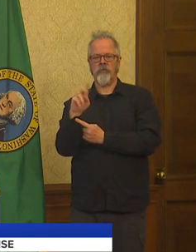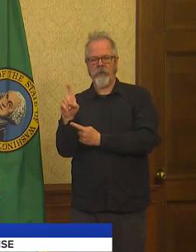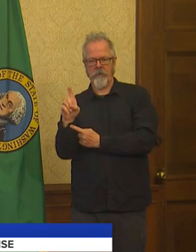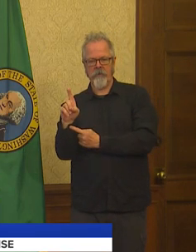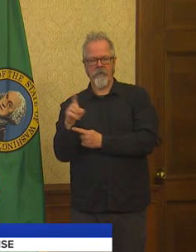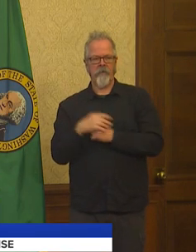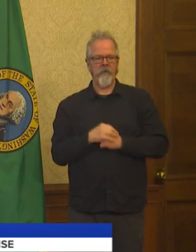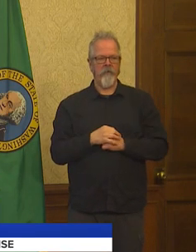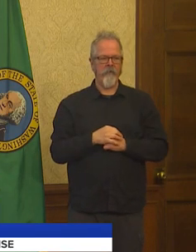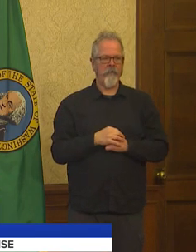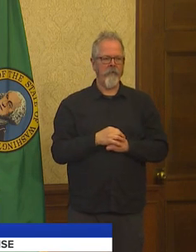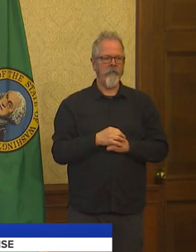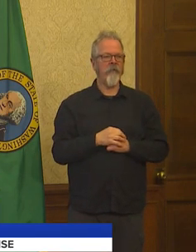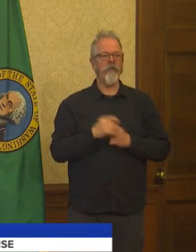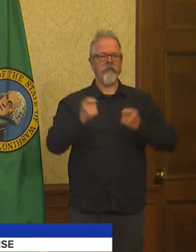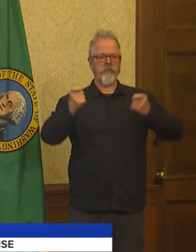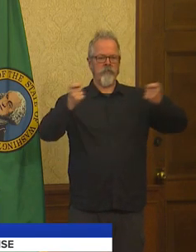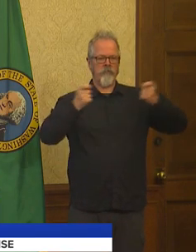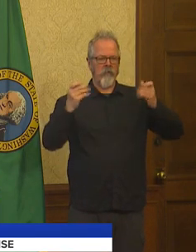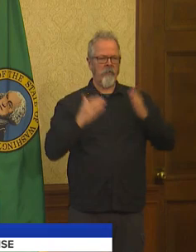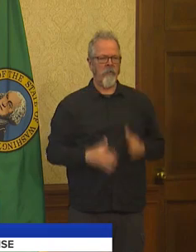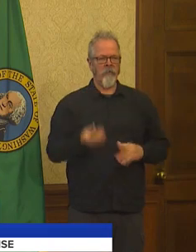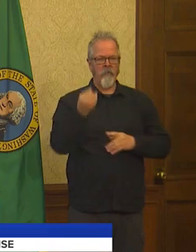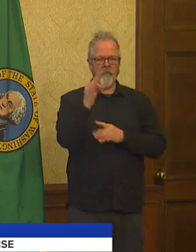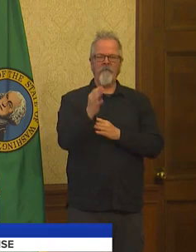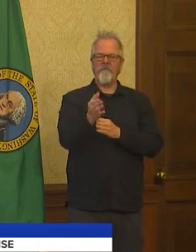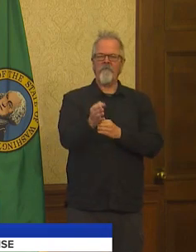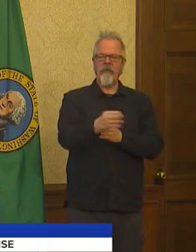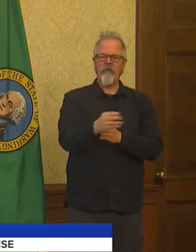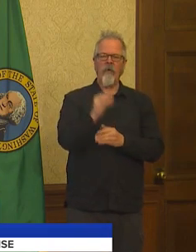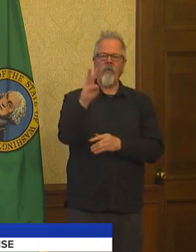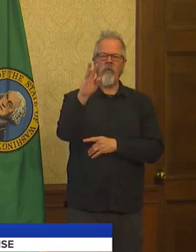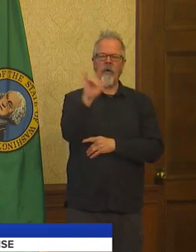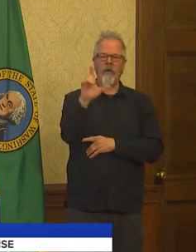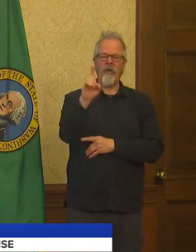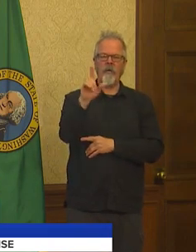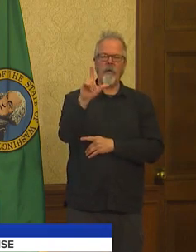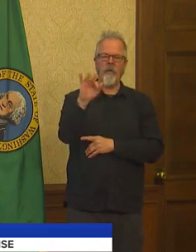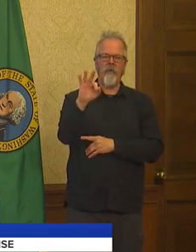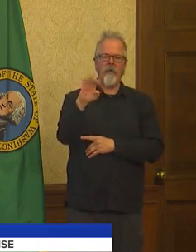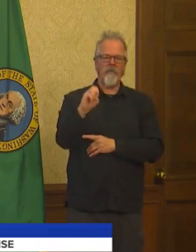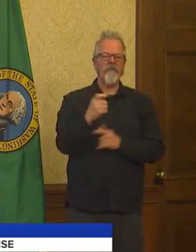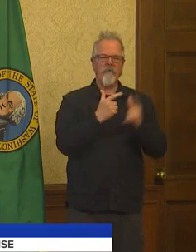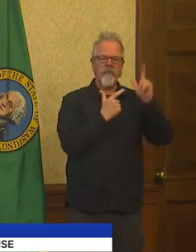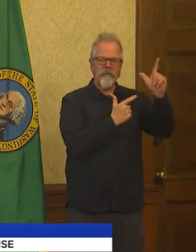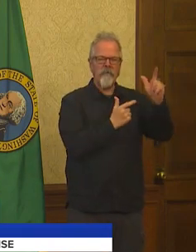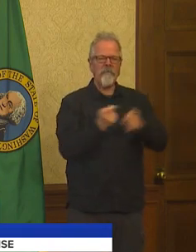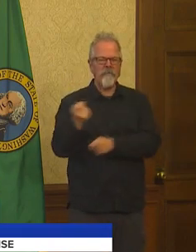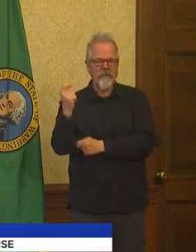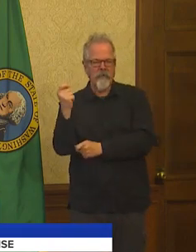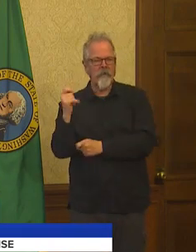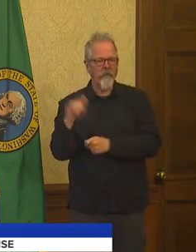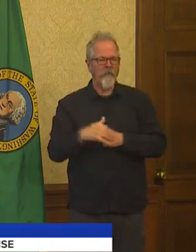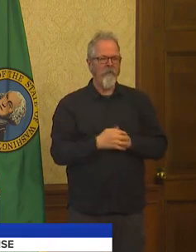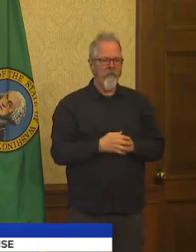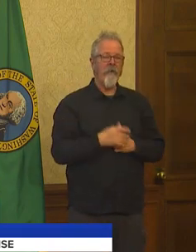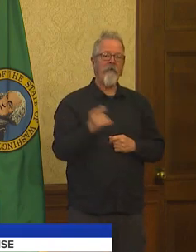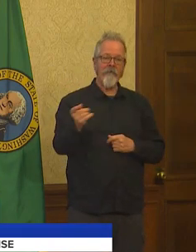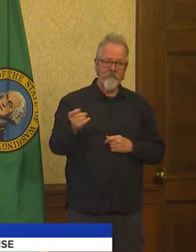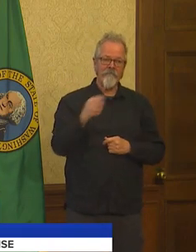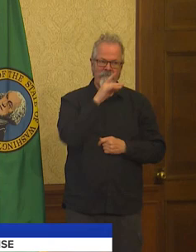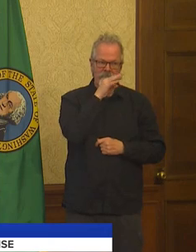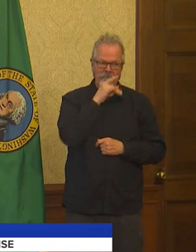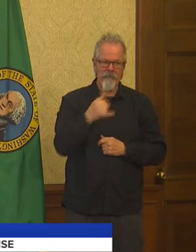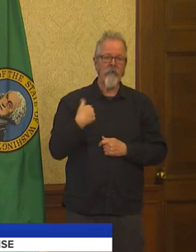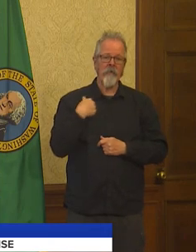opening our wildlife areas and boat launches, and we'll also be opening most of our seasonal fishing and hunting seasons, consistent with what is normally open at this time of the